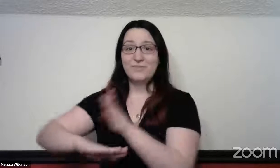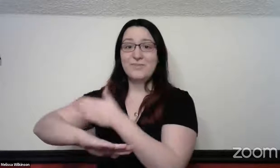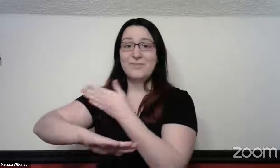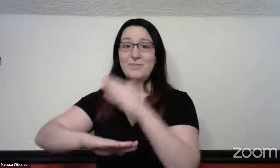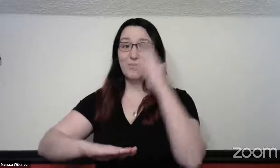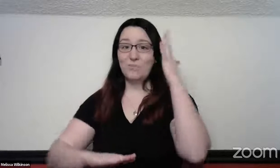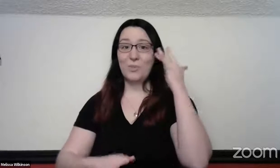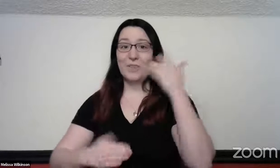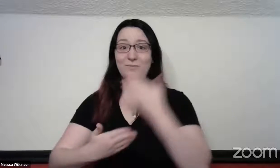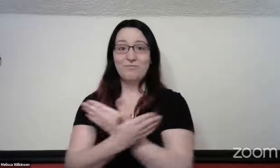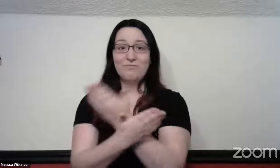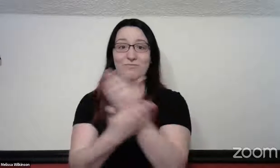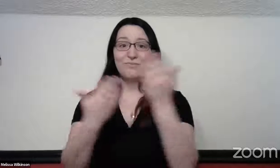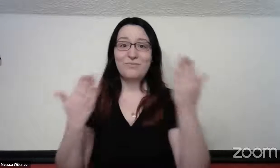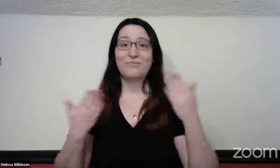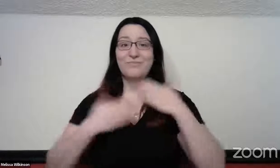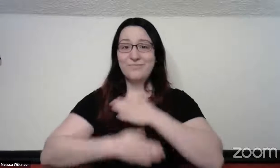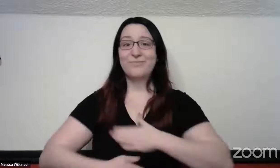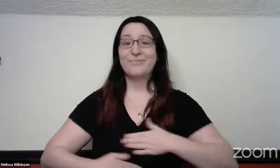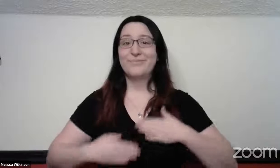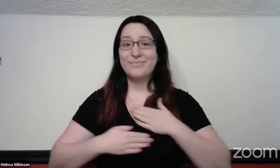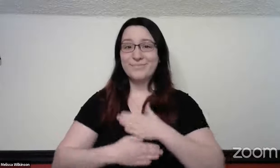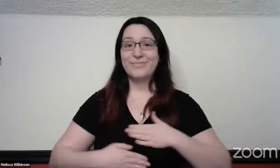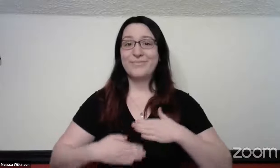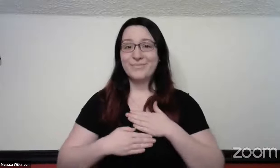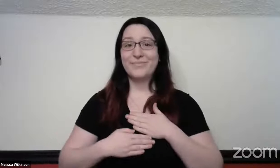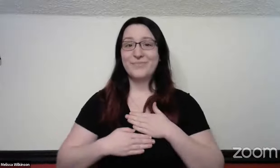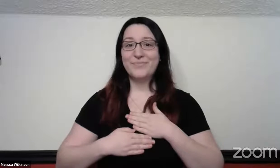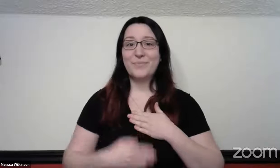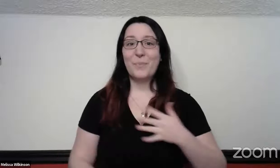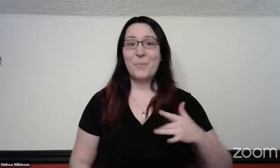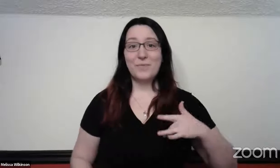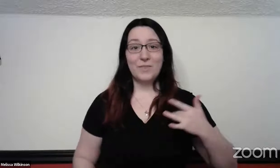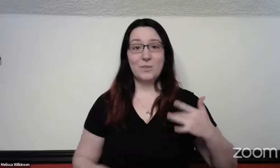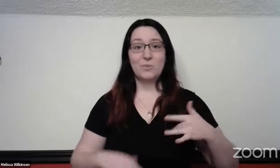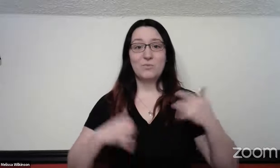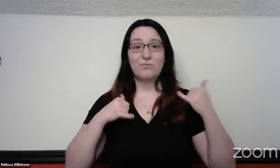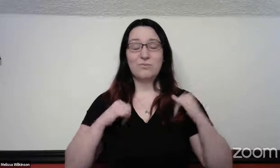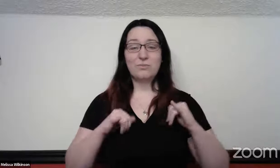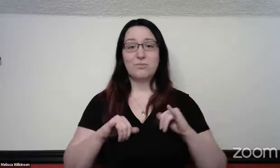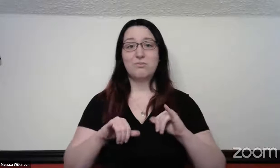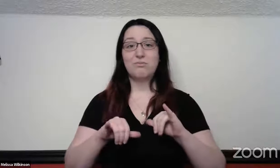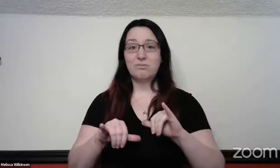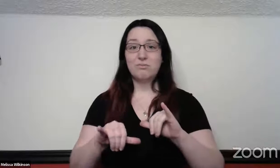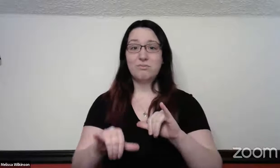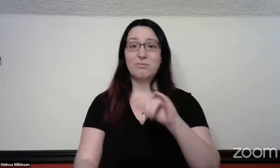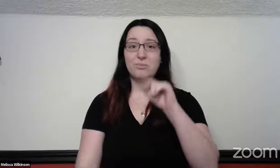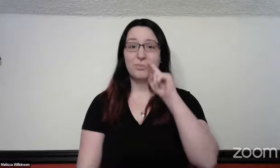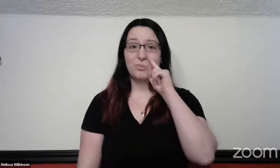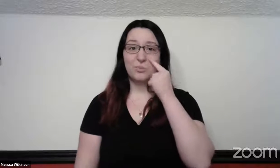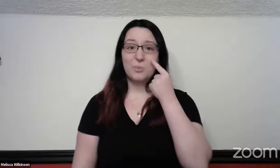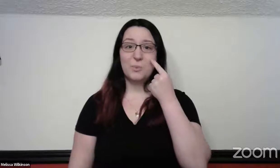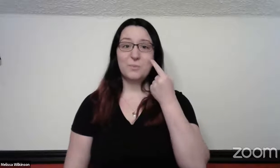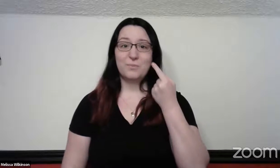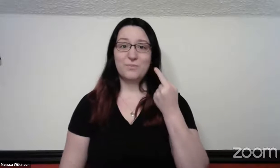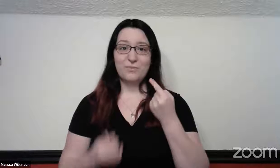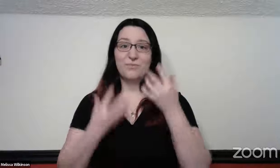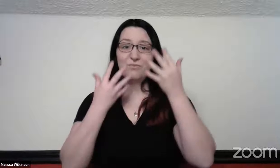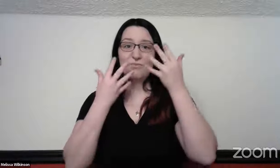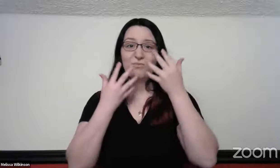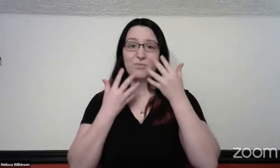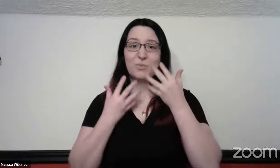with her little brother. She would like to thank me and Pam and Maria for giving her the opportunity to do something wildly out of her